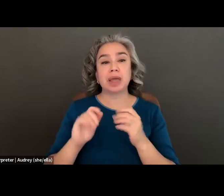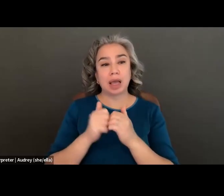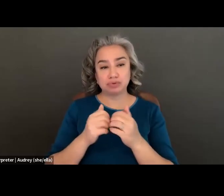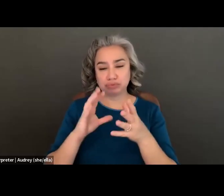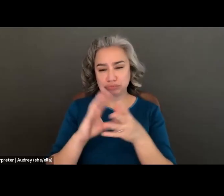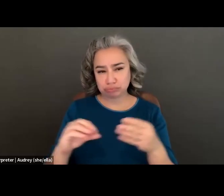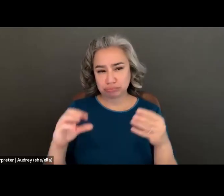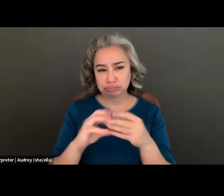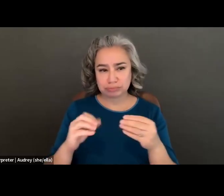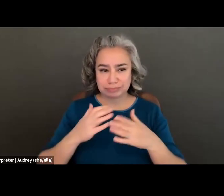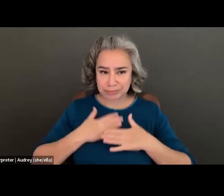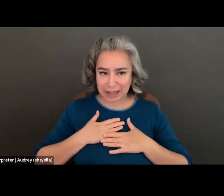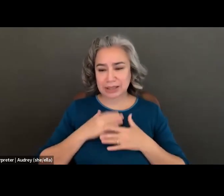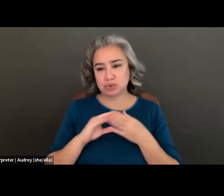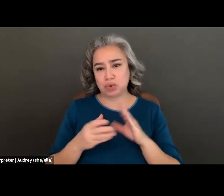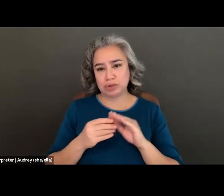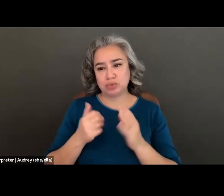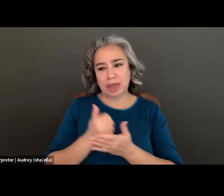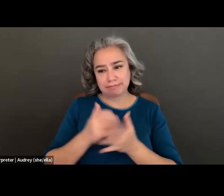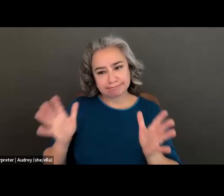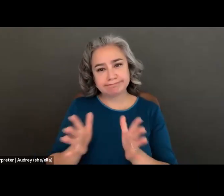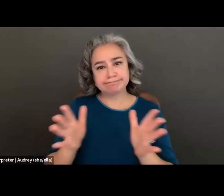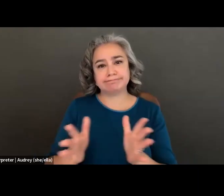story in a way that will help you push for policy change.